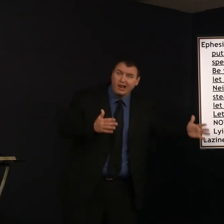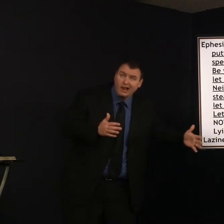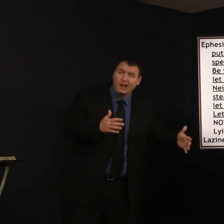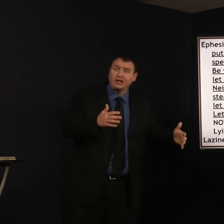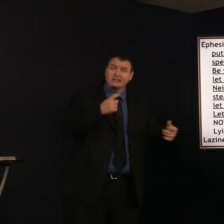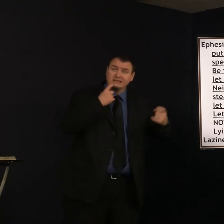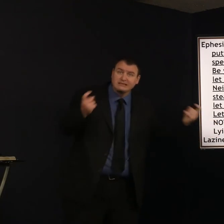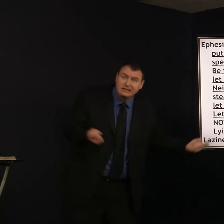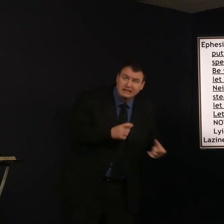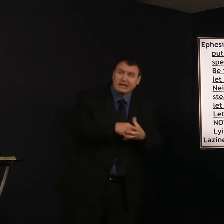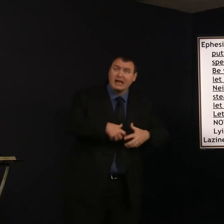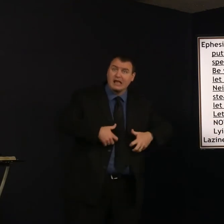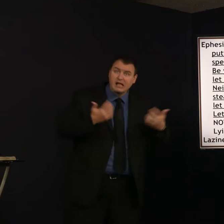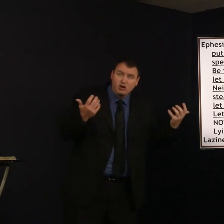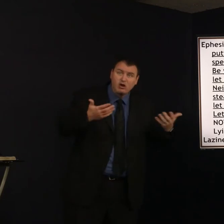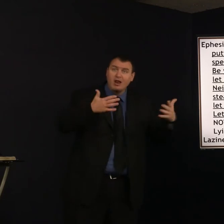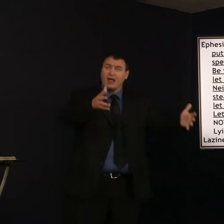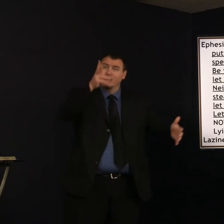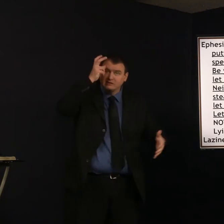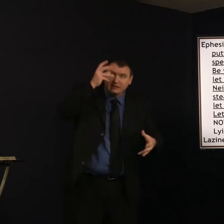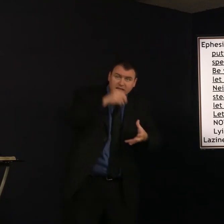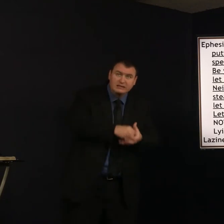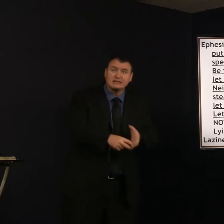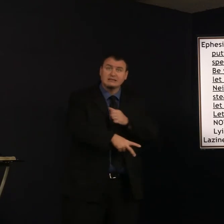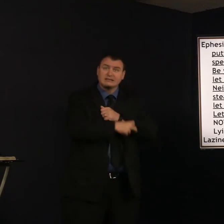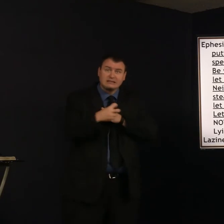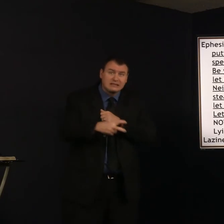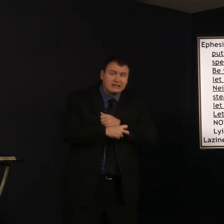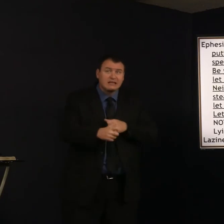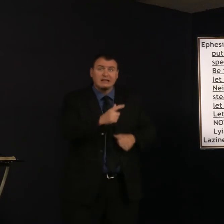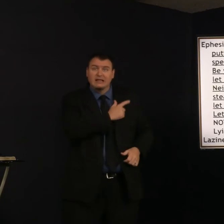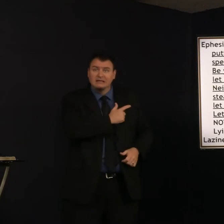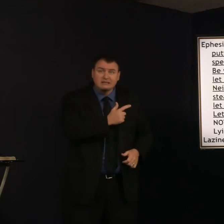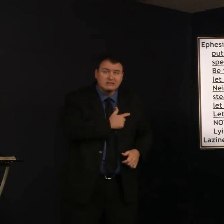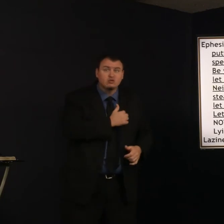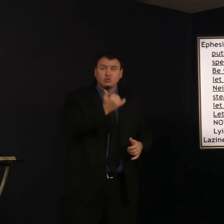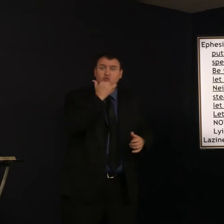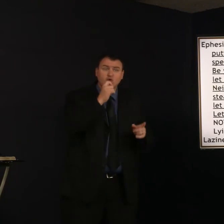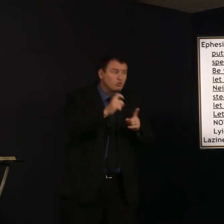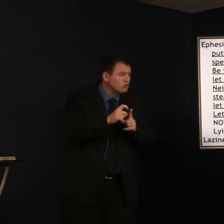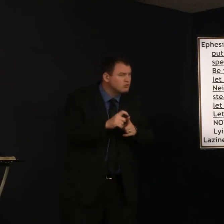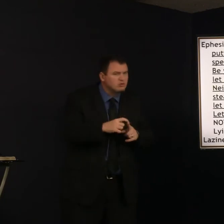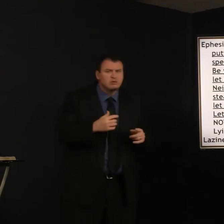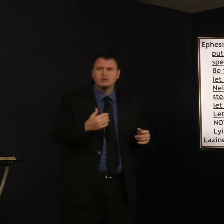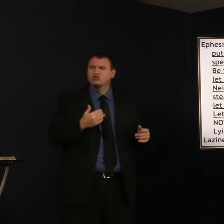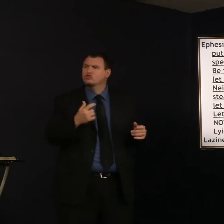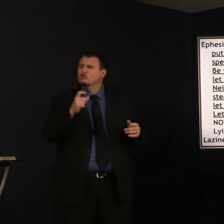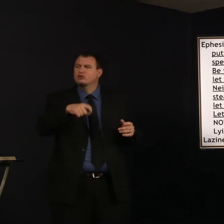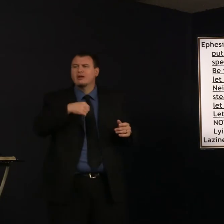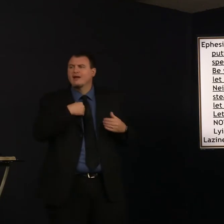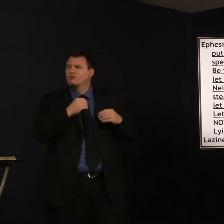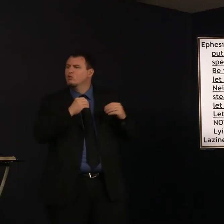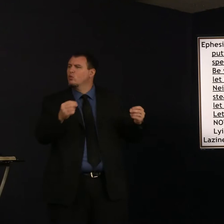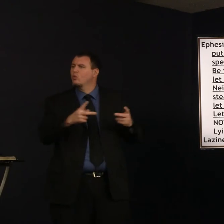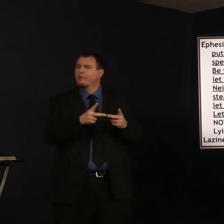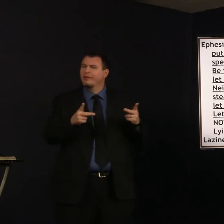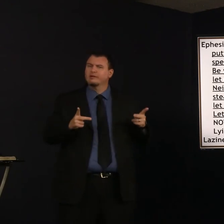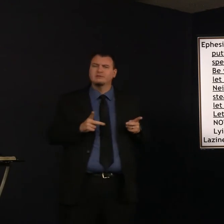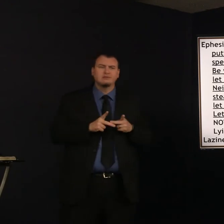Lying, sinning in anger, Satan into your life, stealing.